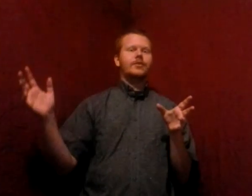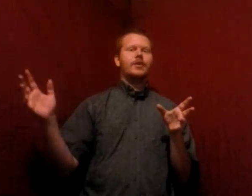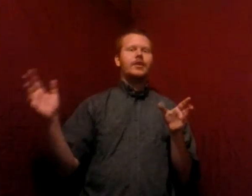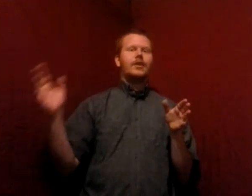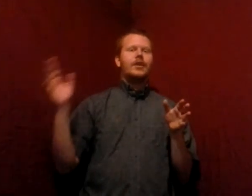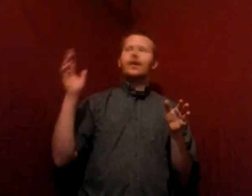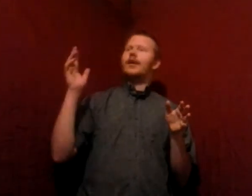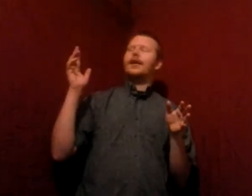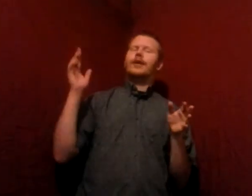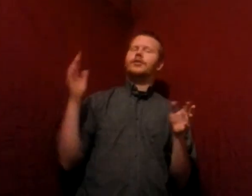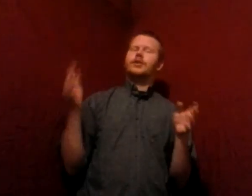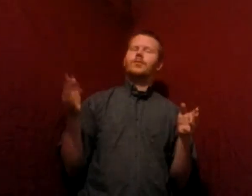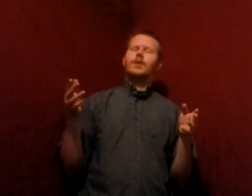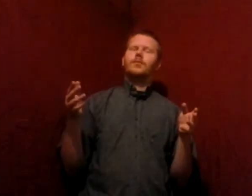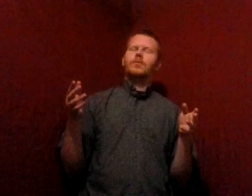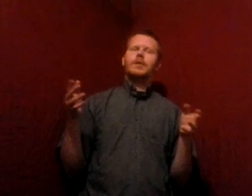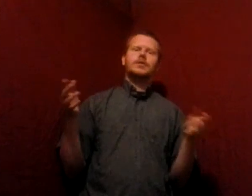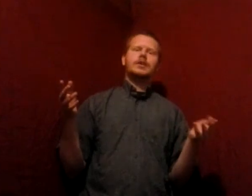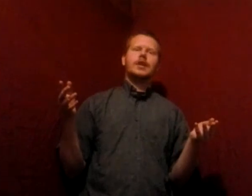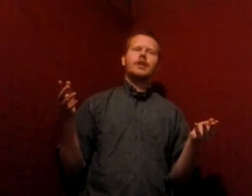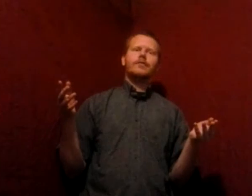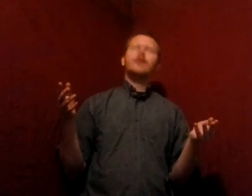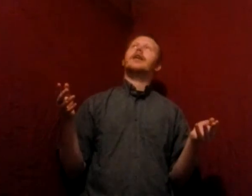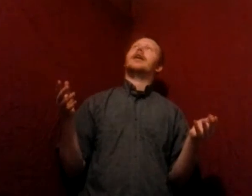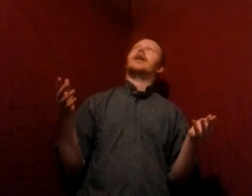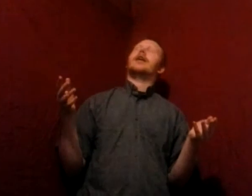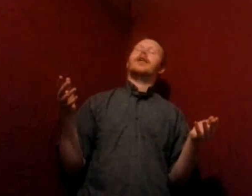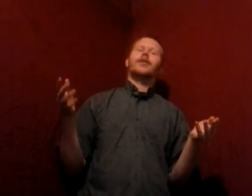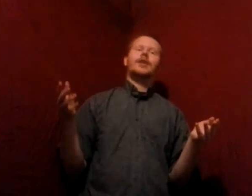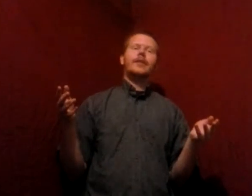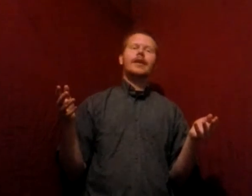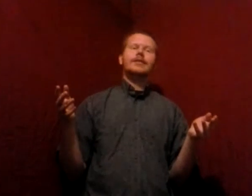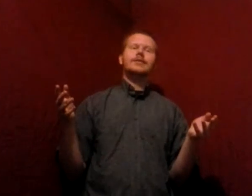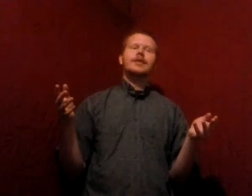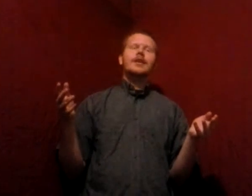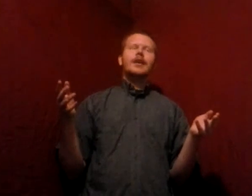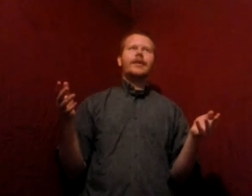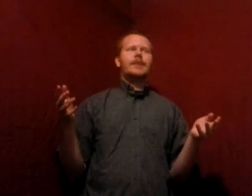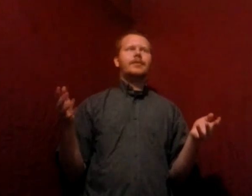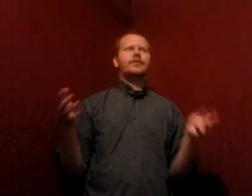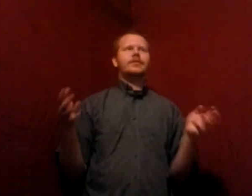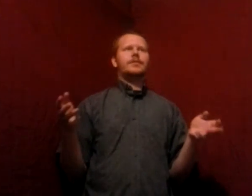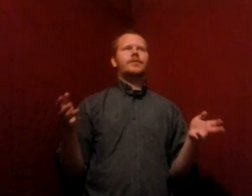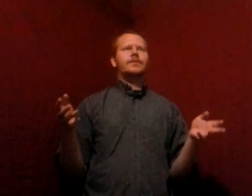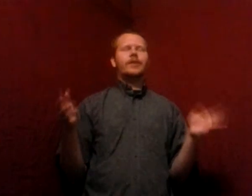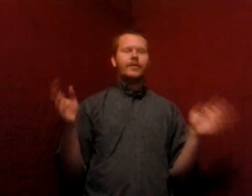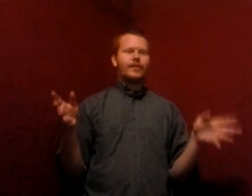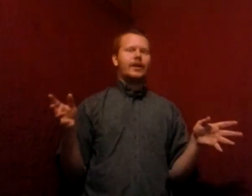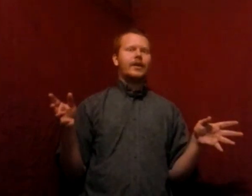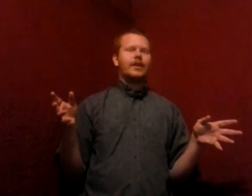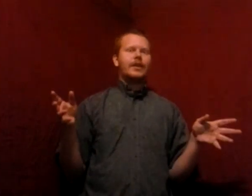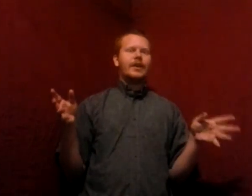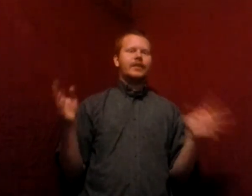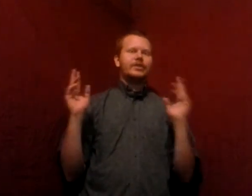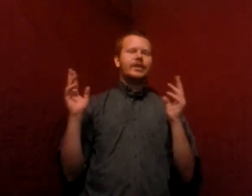and i was like wait why would she care and i look up and i think i mentioned this in the first video but i forgot this is